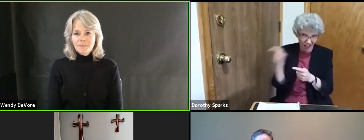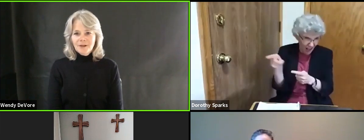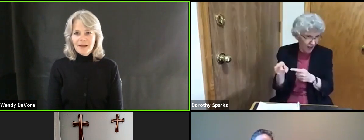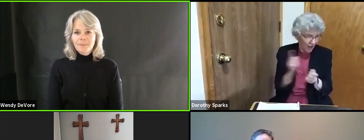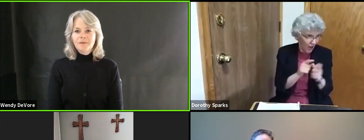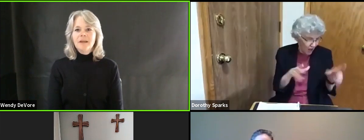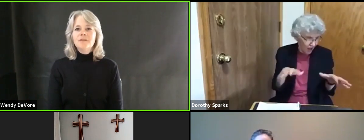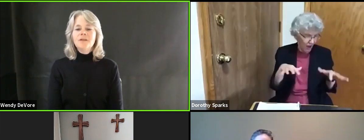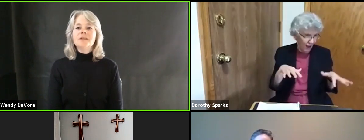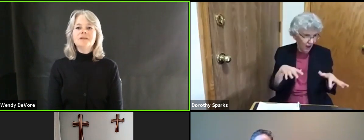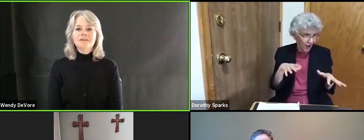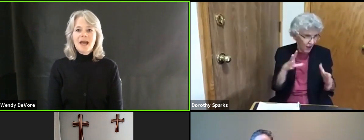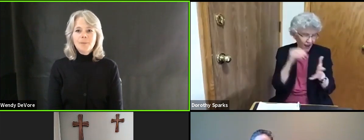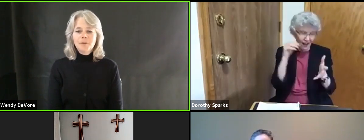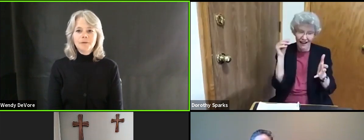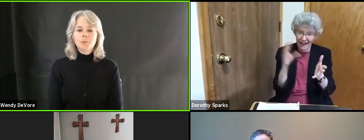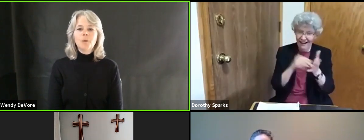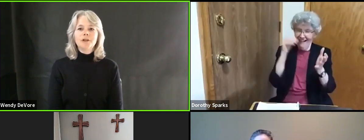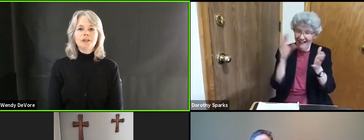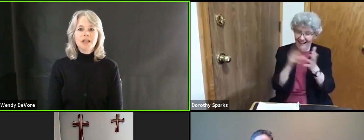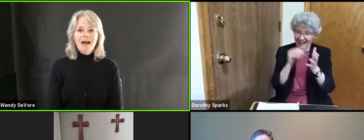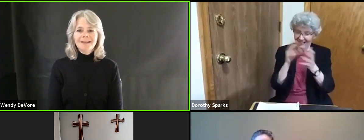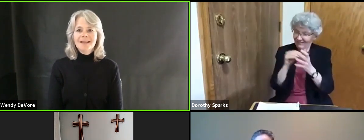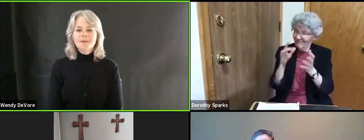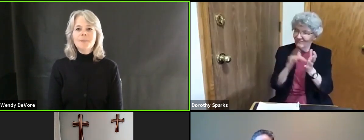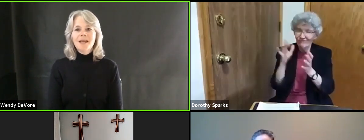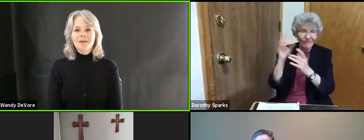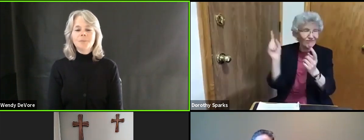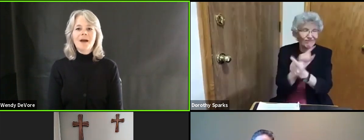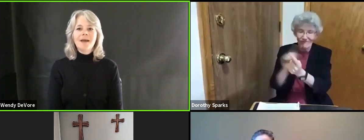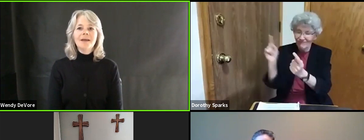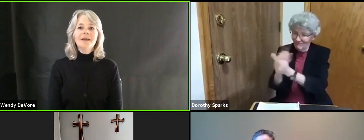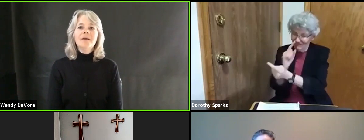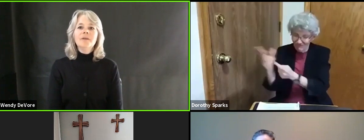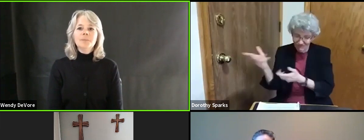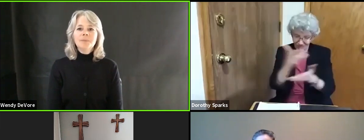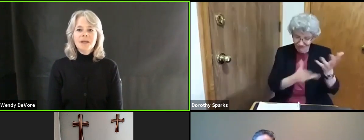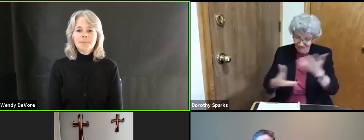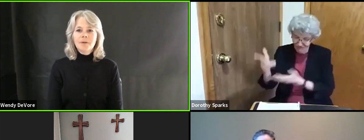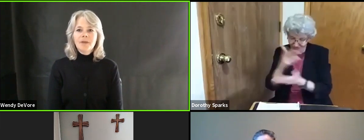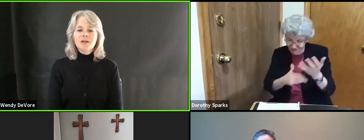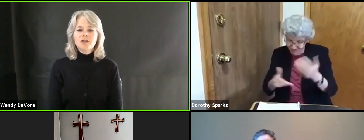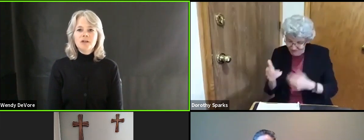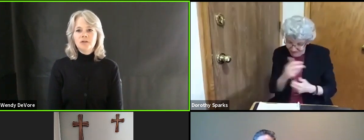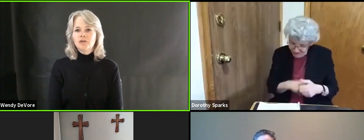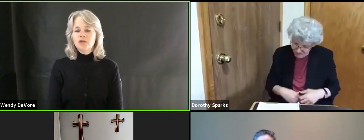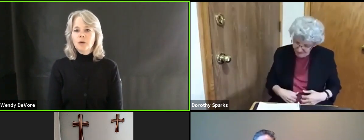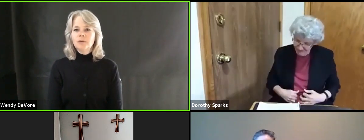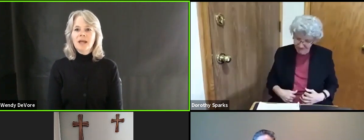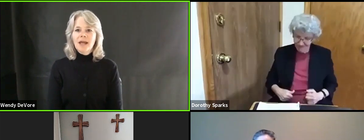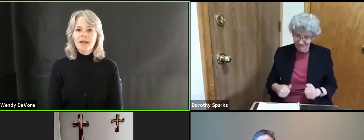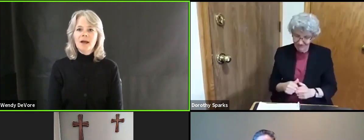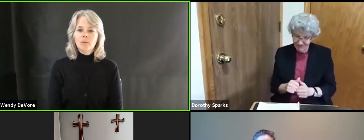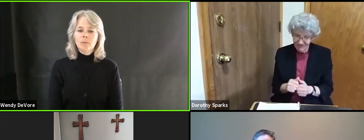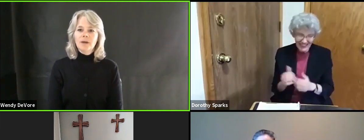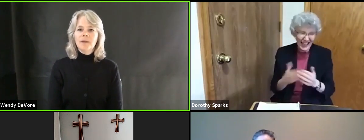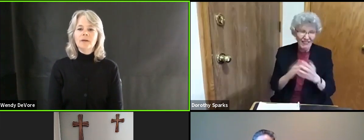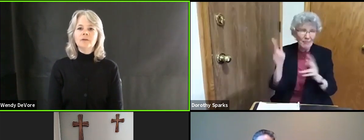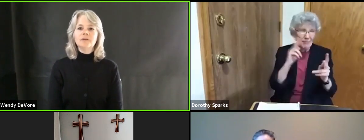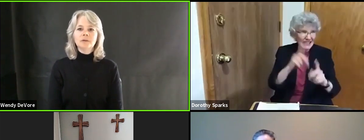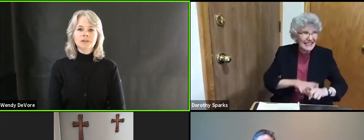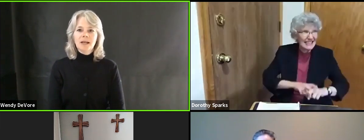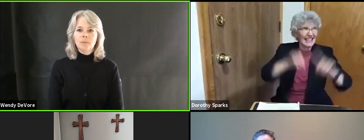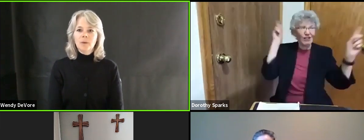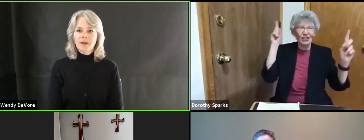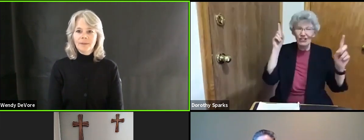And sometimes even the disciples were shocked and amazed by the people that Jesus chose to hang out with